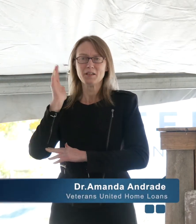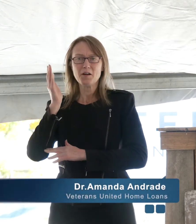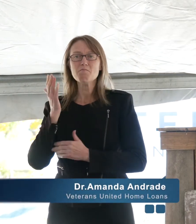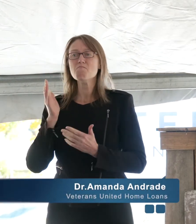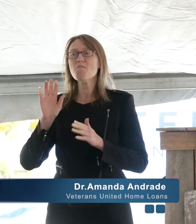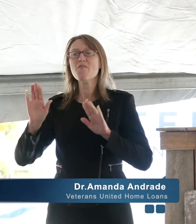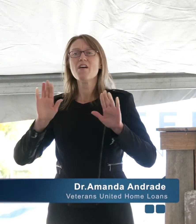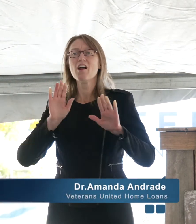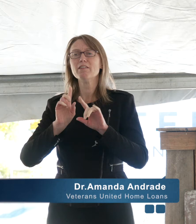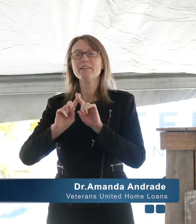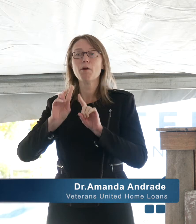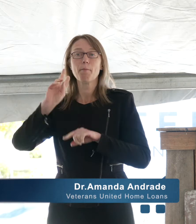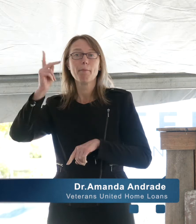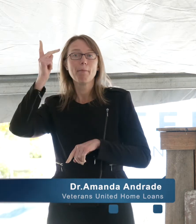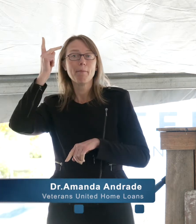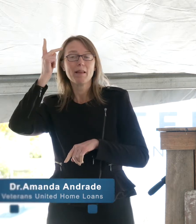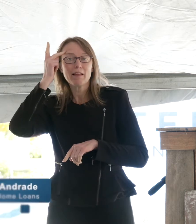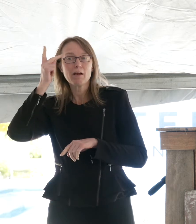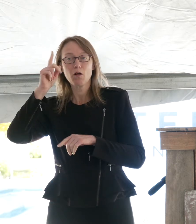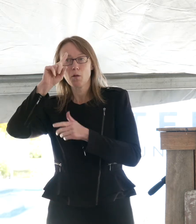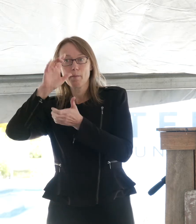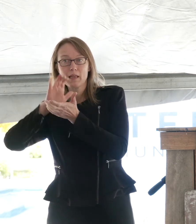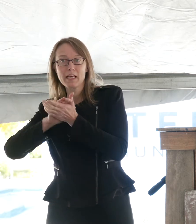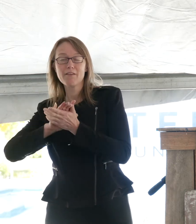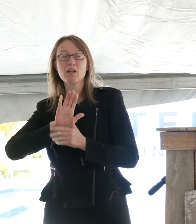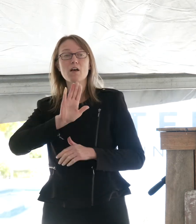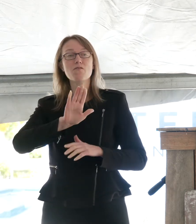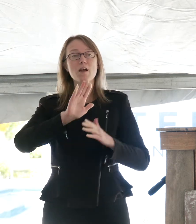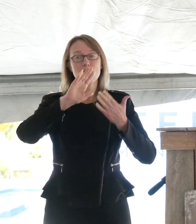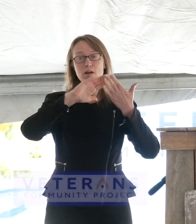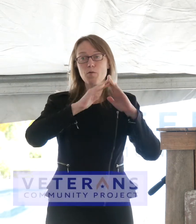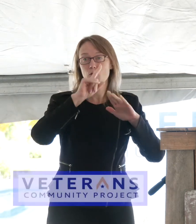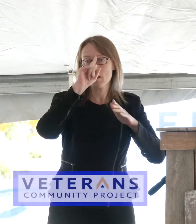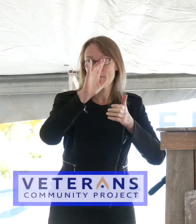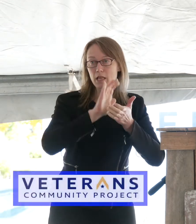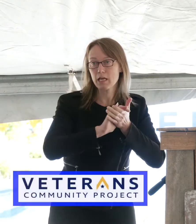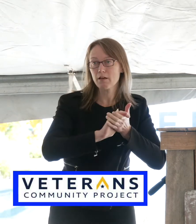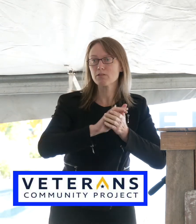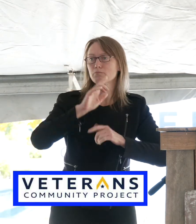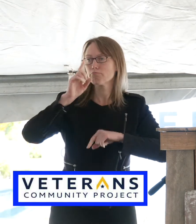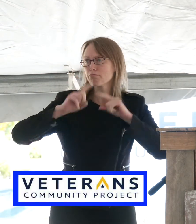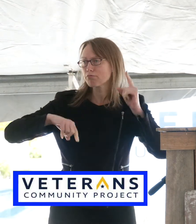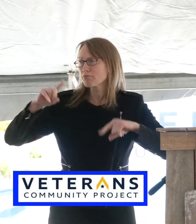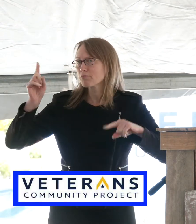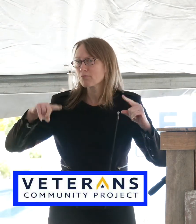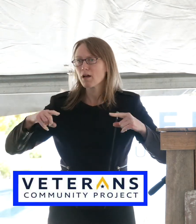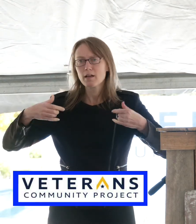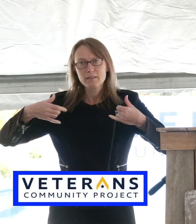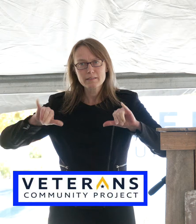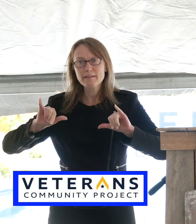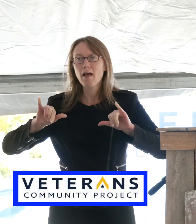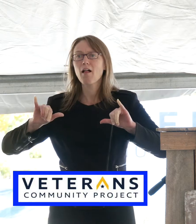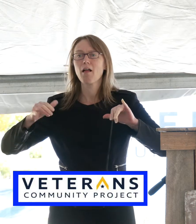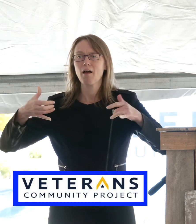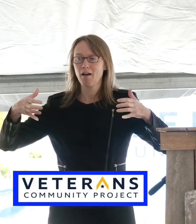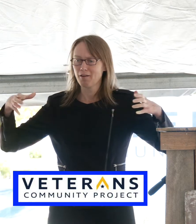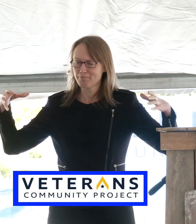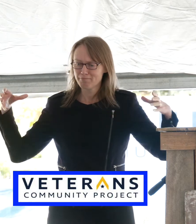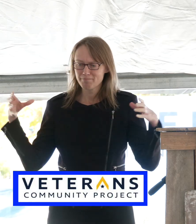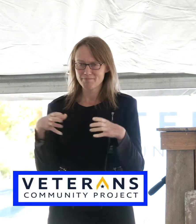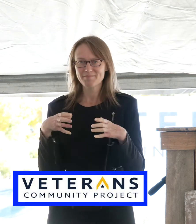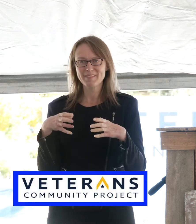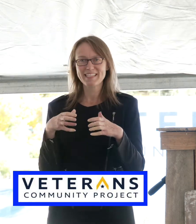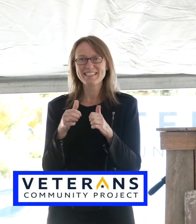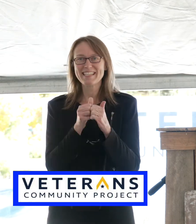beliefs are, what their community beliefs are, and they've come together to make a difference. And that's what